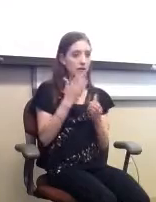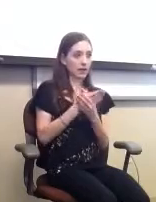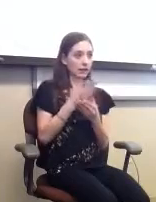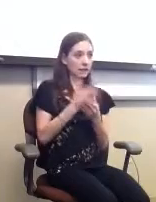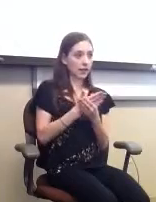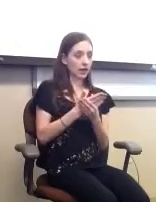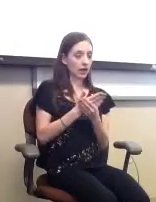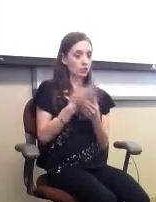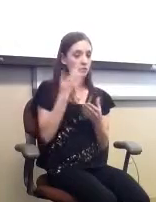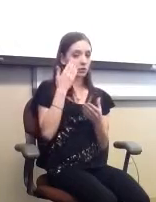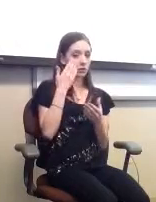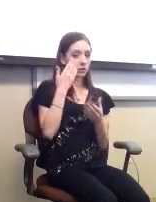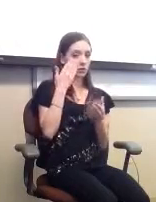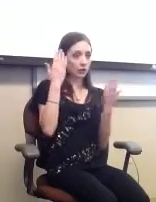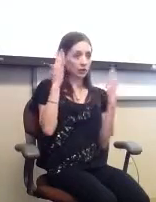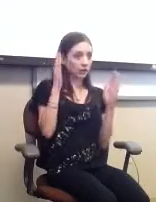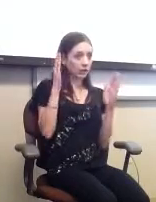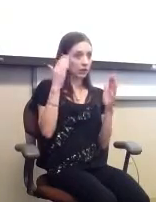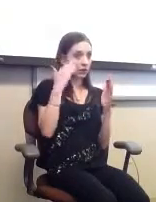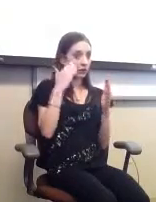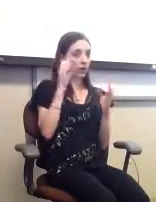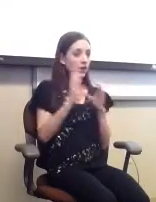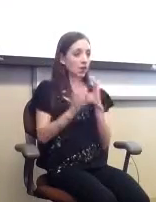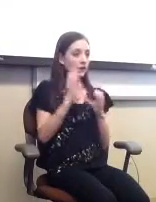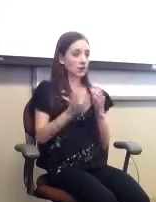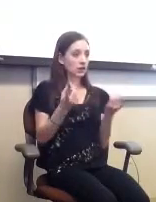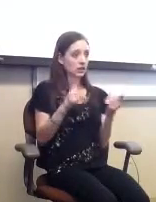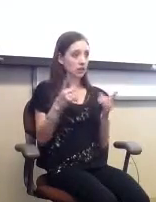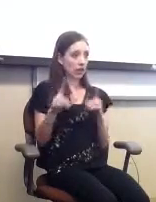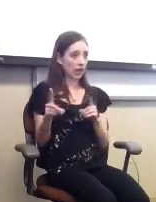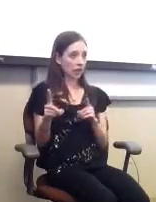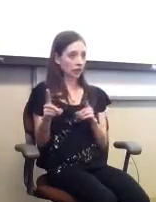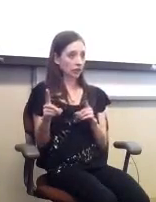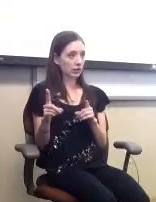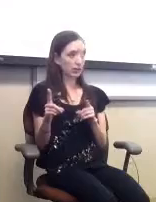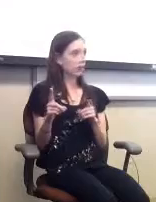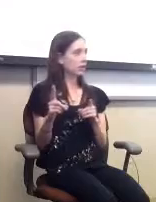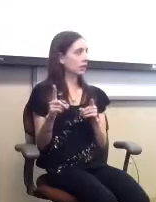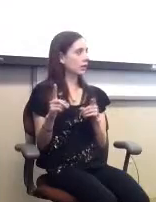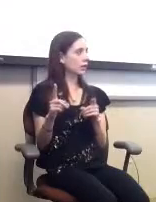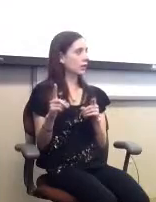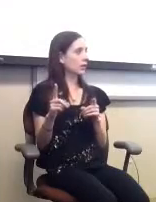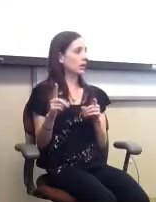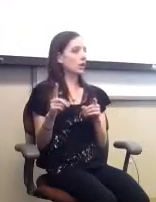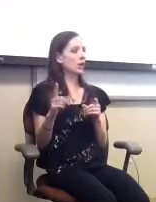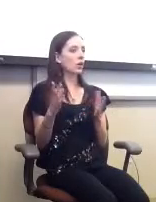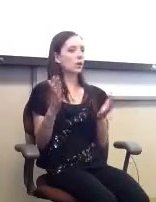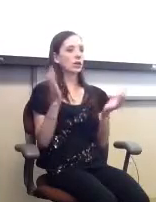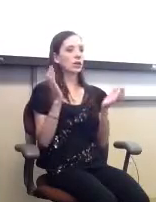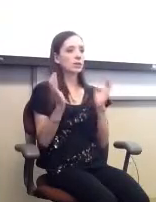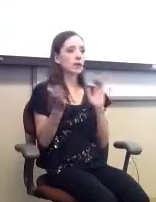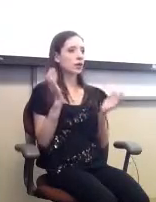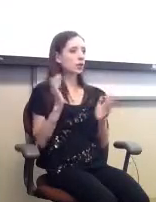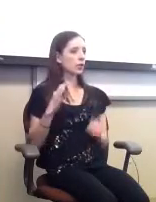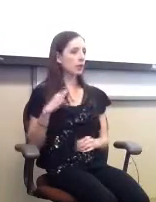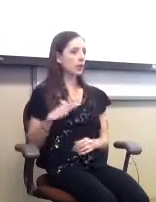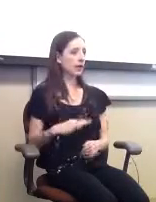on $800 a month? Well, we live for free in my in-laws' rental. Great and comparable benefits. And this is something that when the auditor goes through the